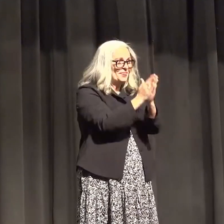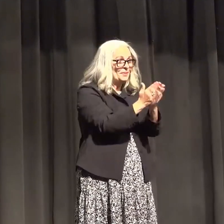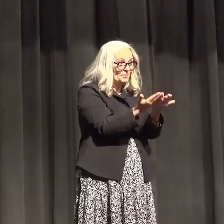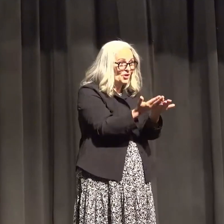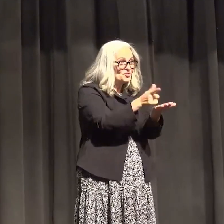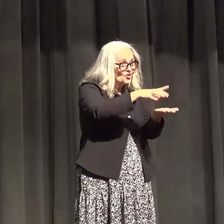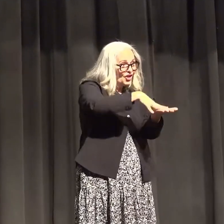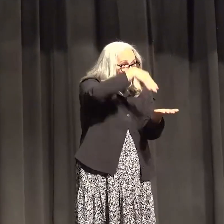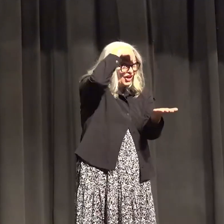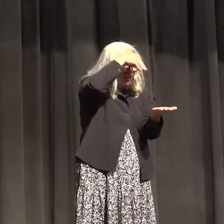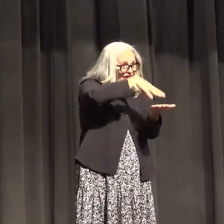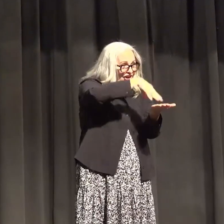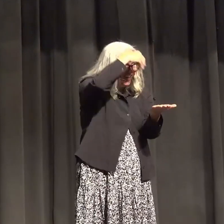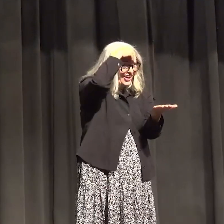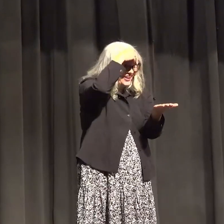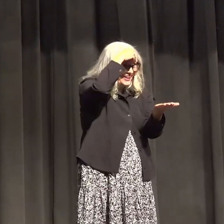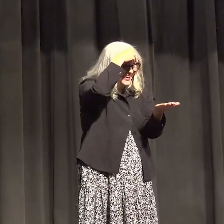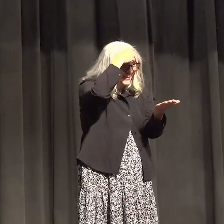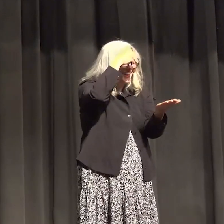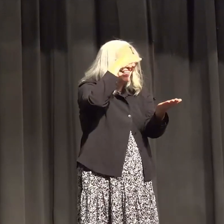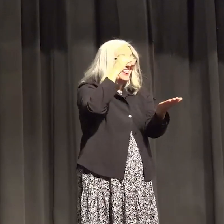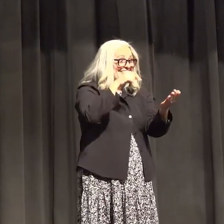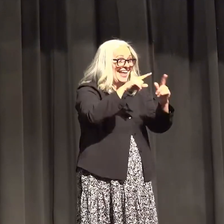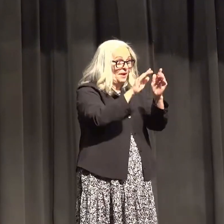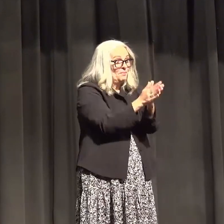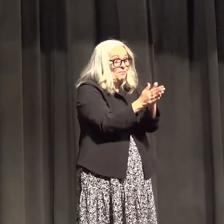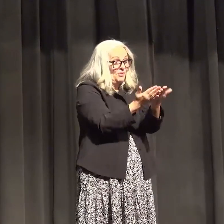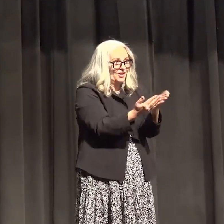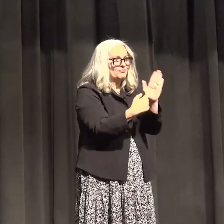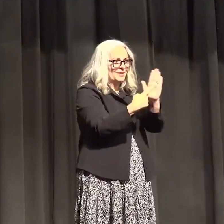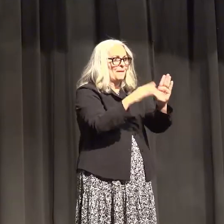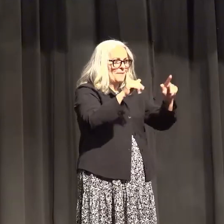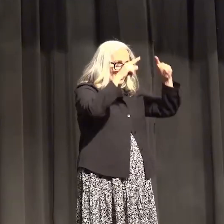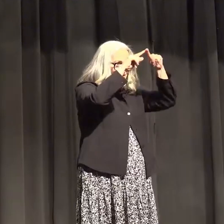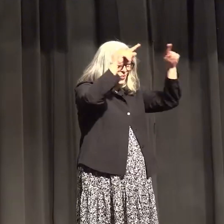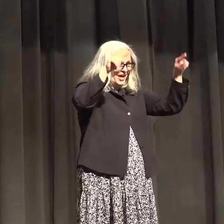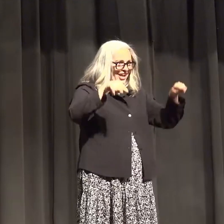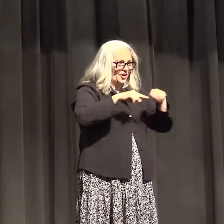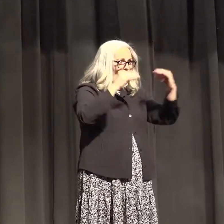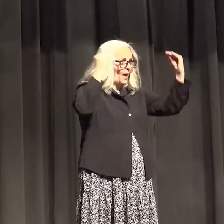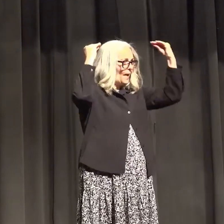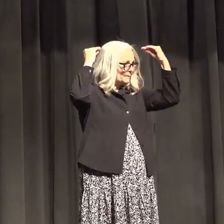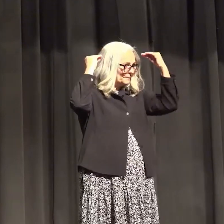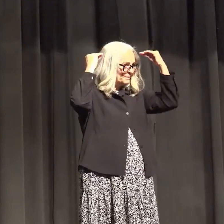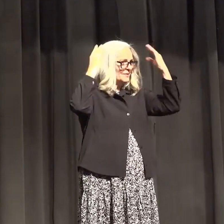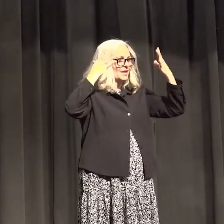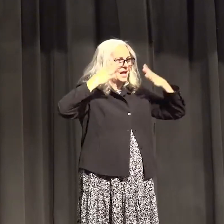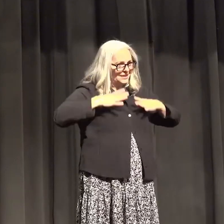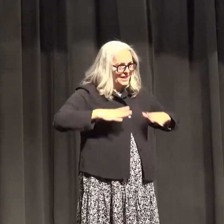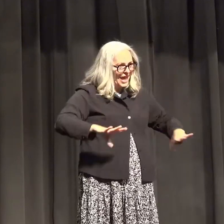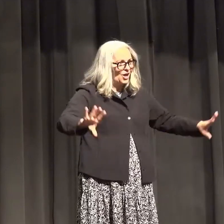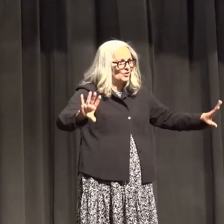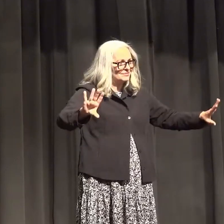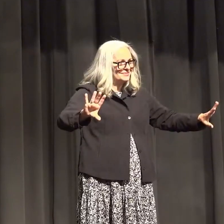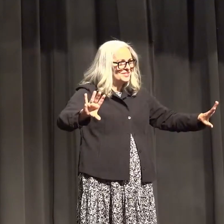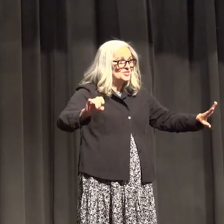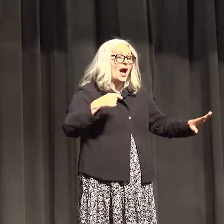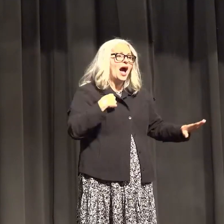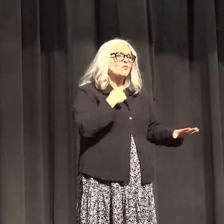kind of like wearing a book on your head, the things that you've learned, that you've taken into your brain, and that's why it's a square. So you wear the